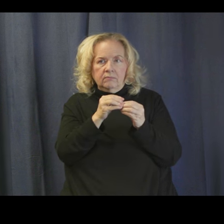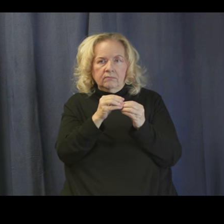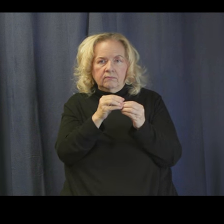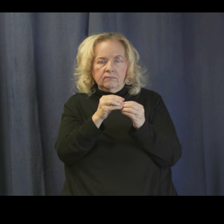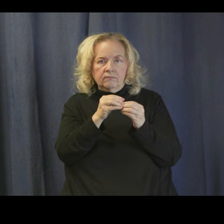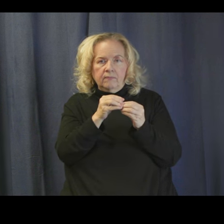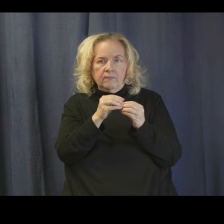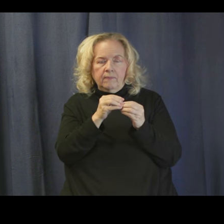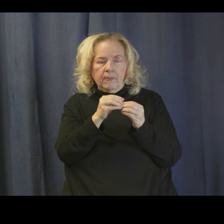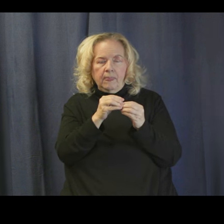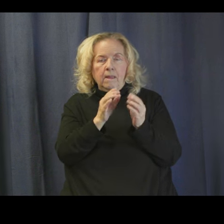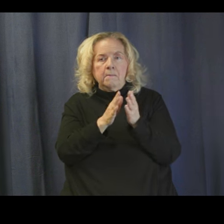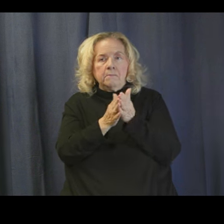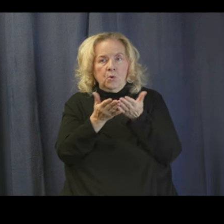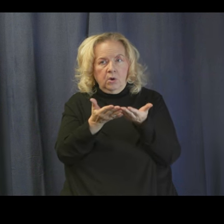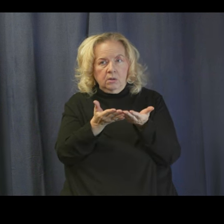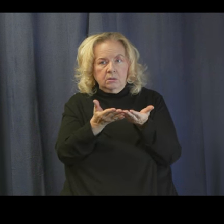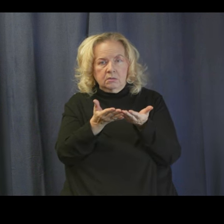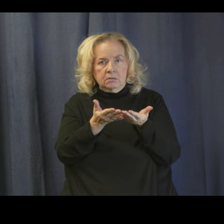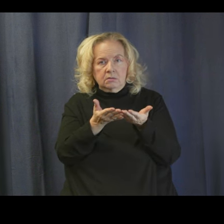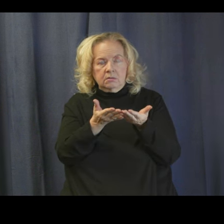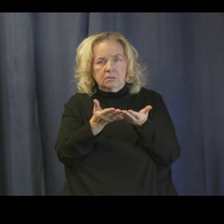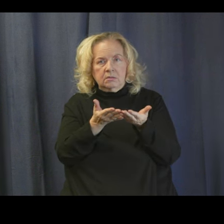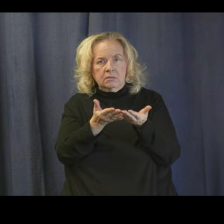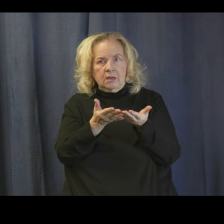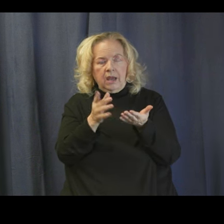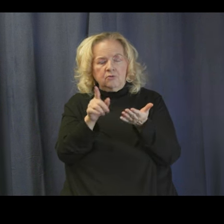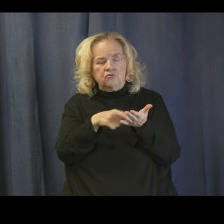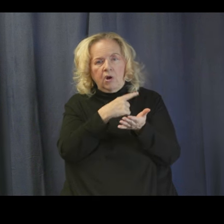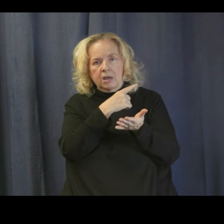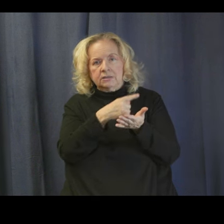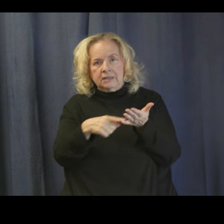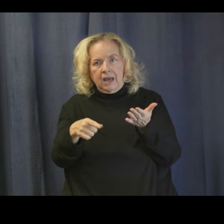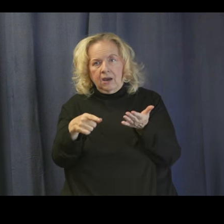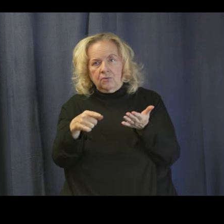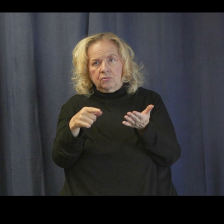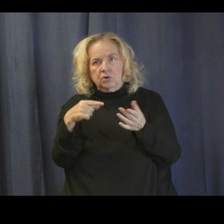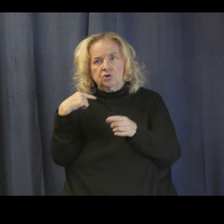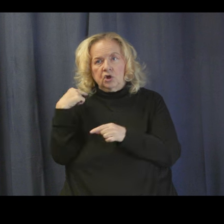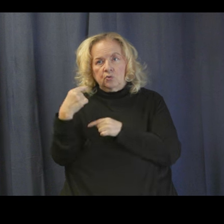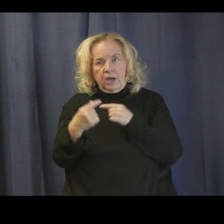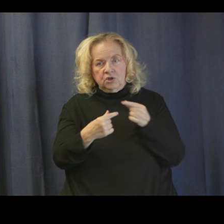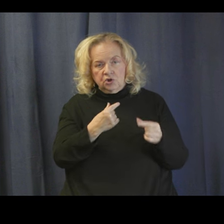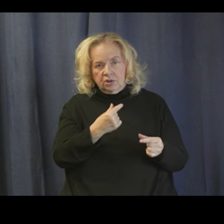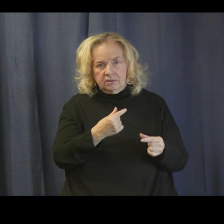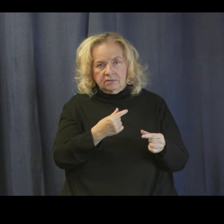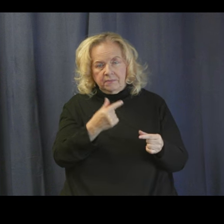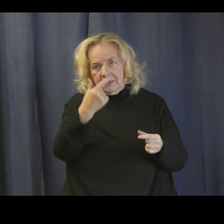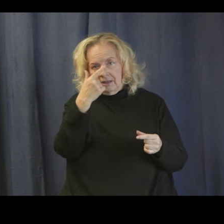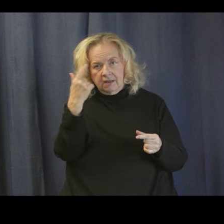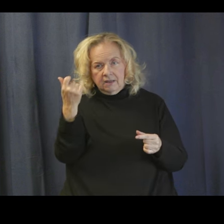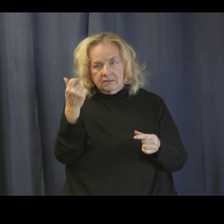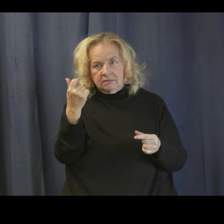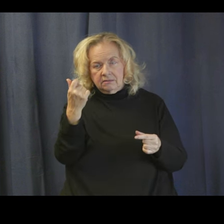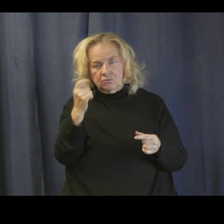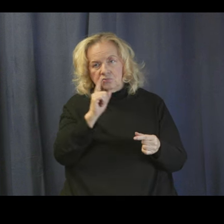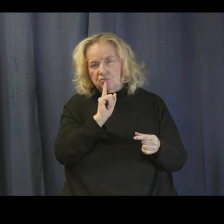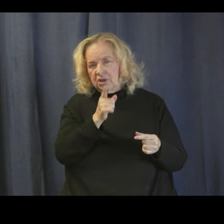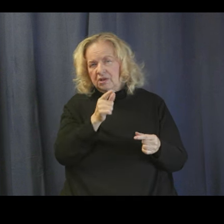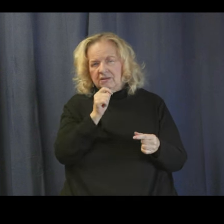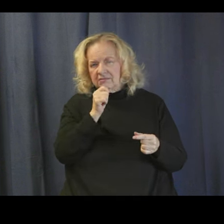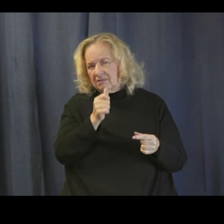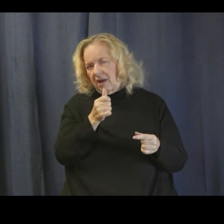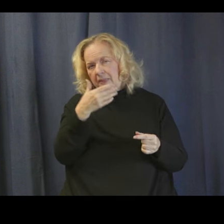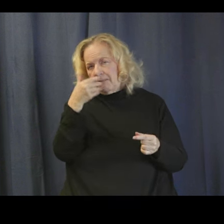better. This is the book, and I cross out the word generations, because